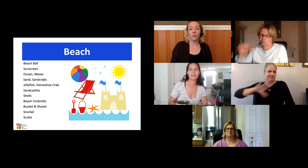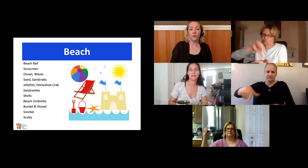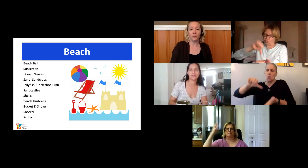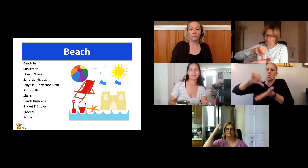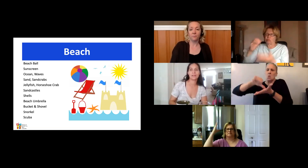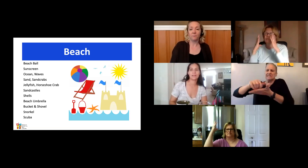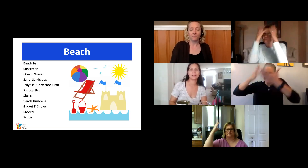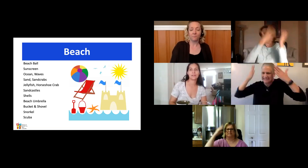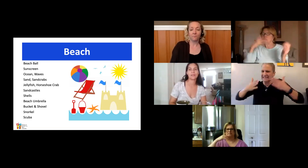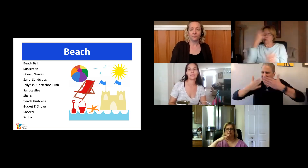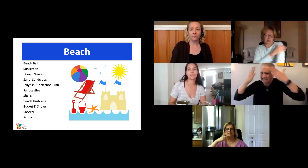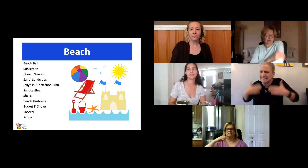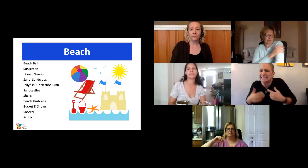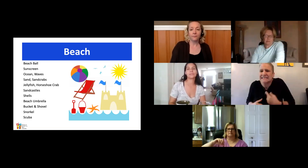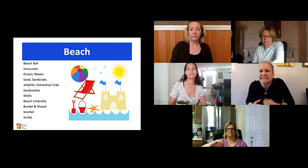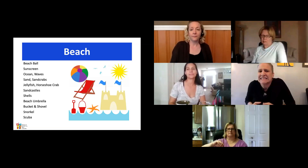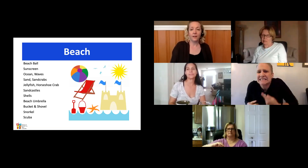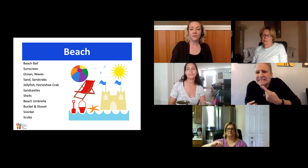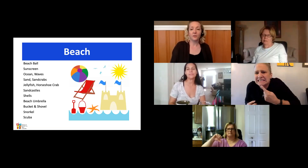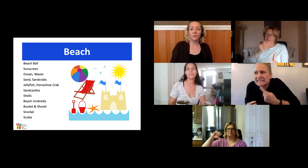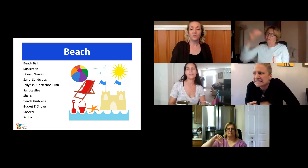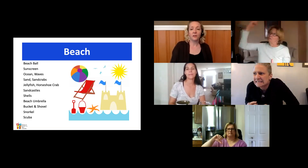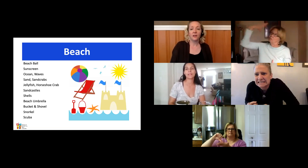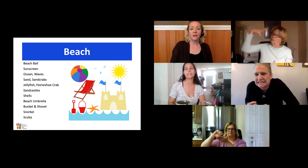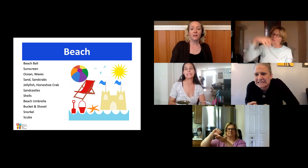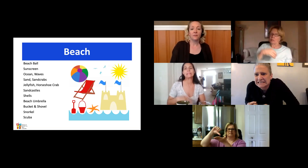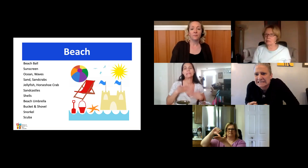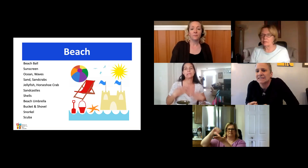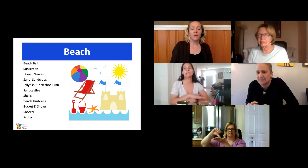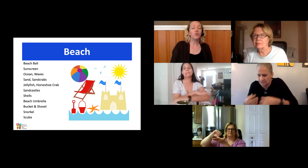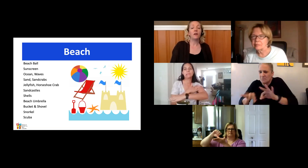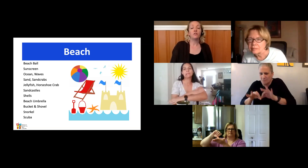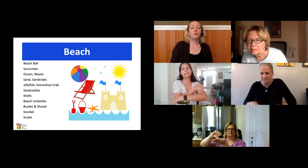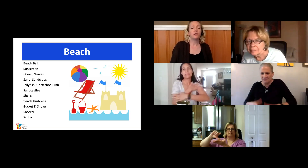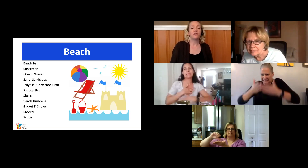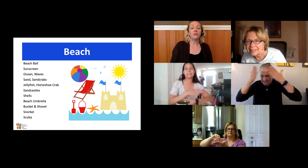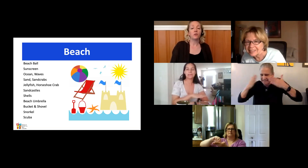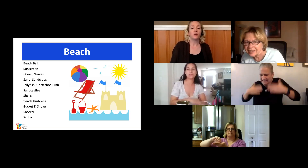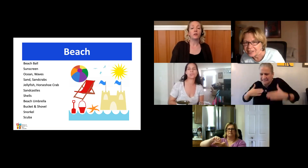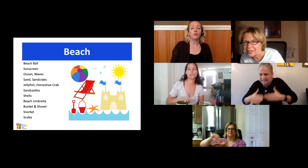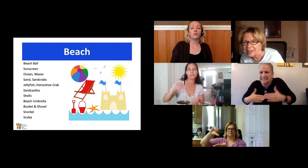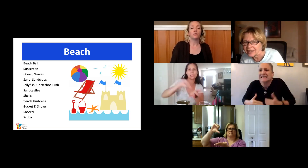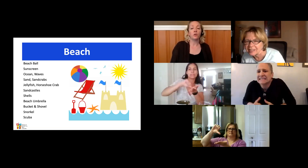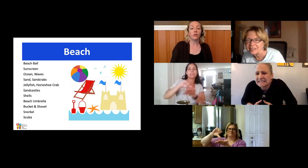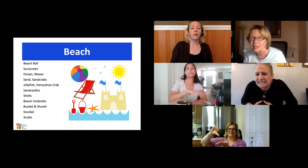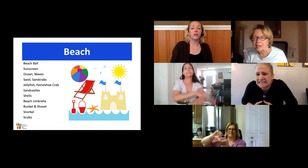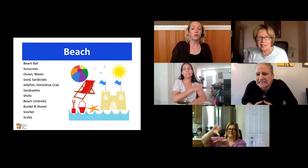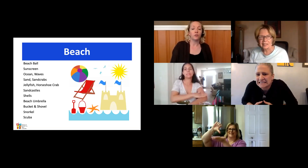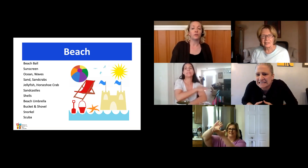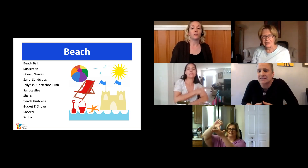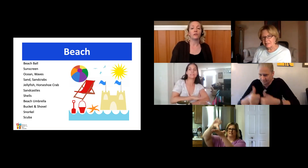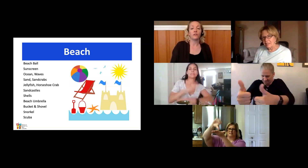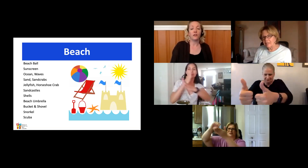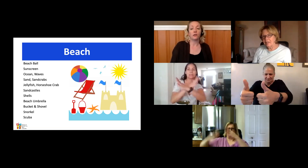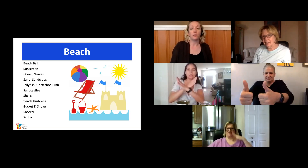Okay. So, yeah. And you don't have to do suntan lotion. You just do lotion, and you use the facial expression that shows that this is